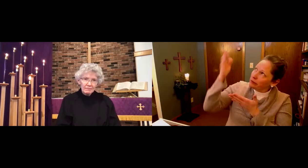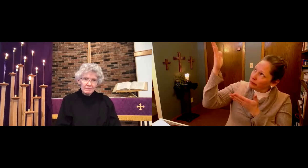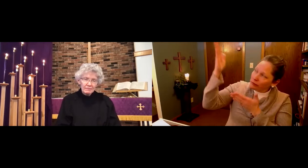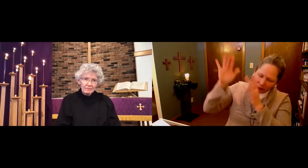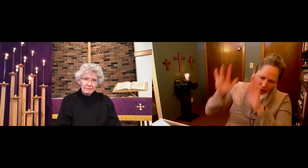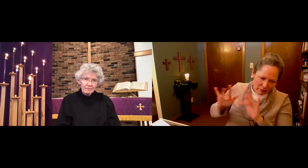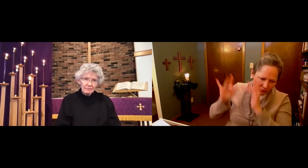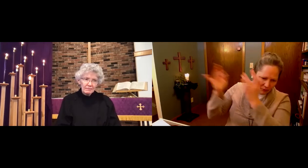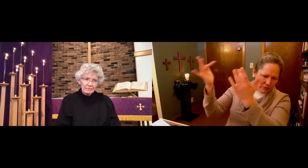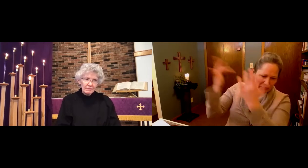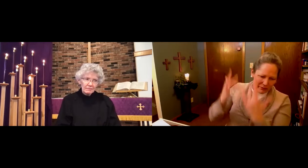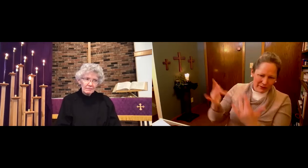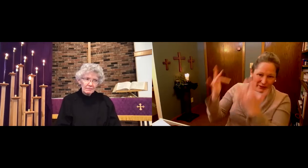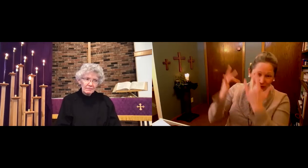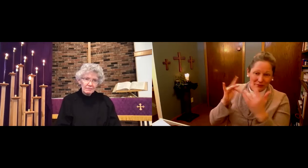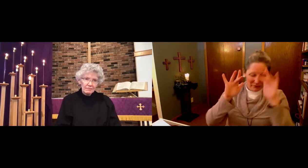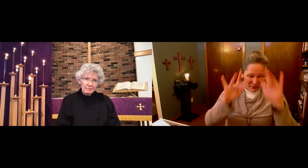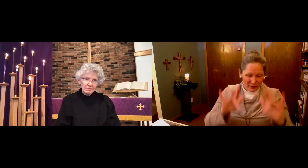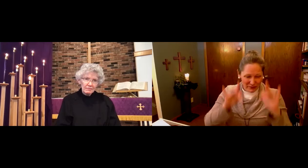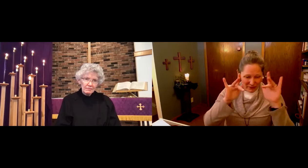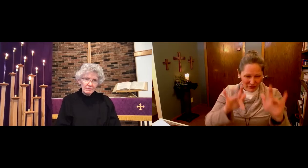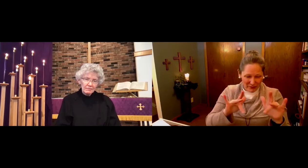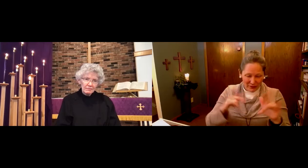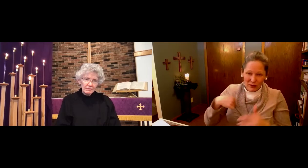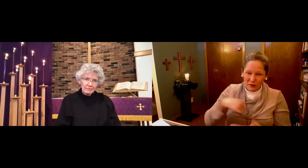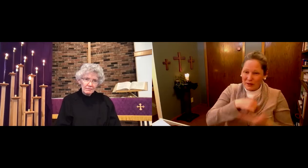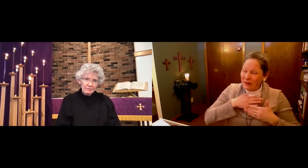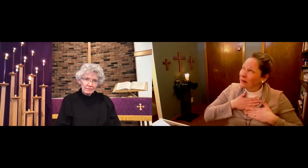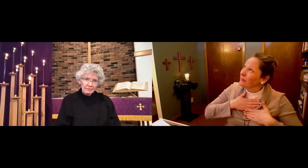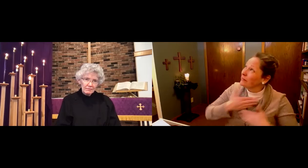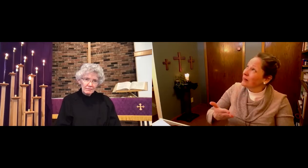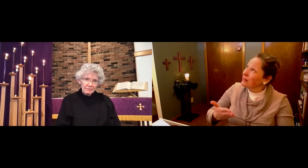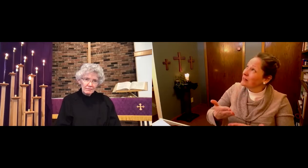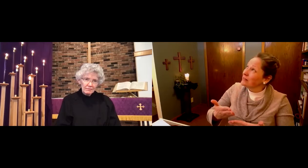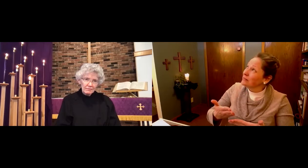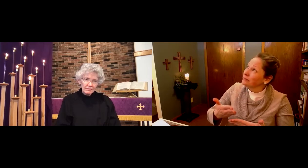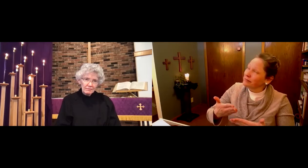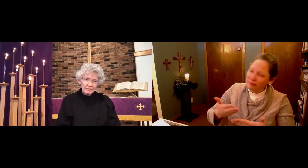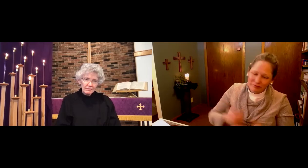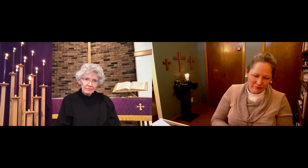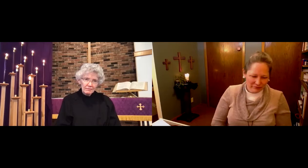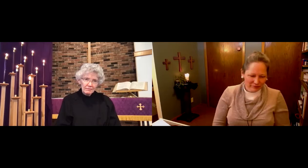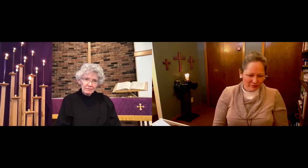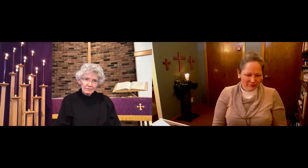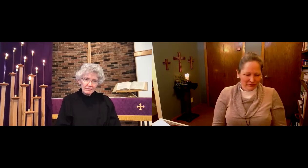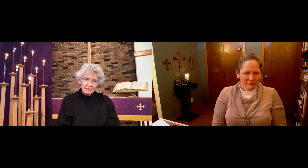Holy and merciful God, we confess to you and to one another